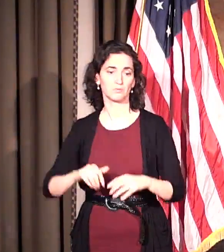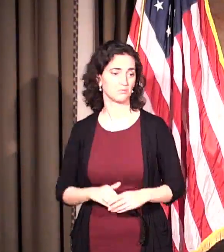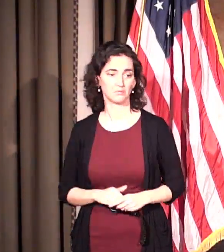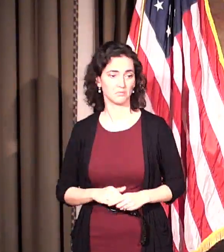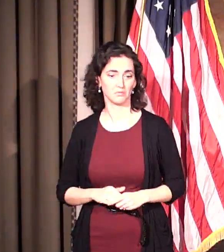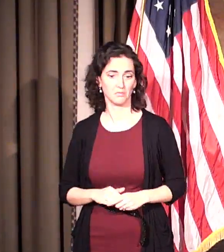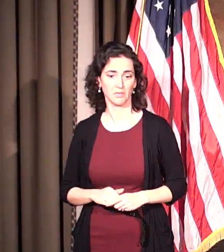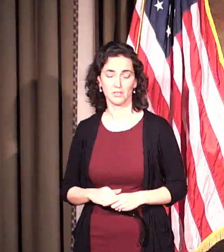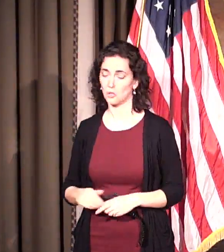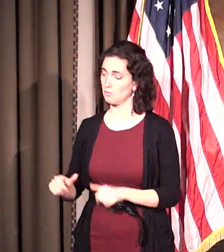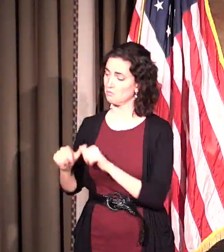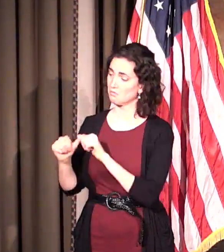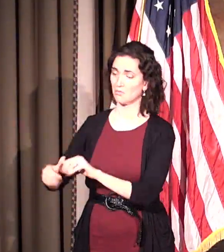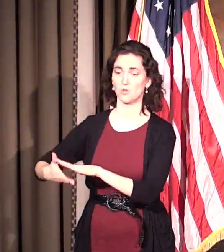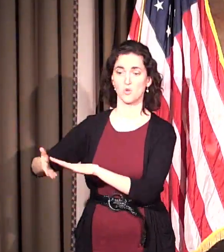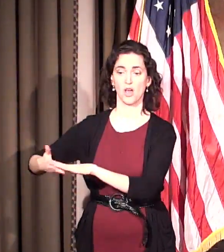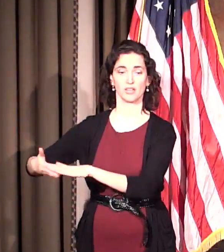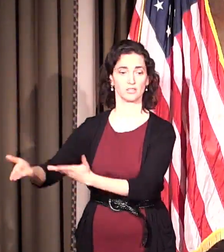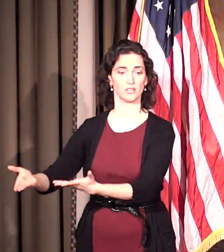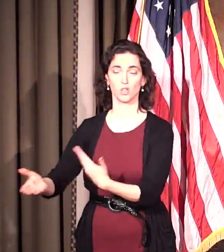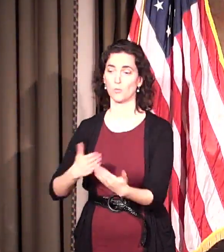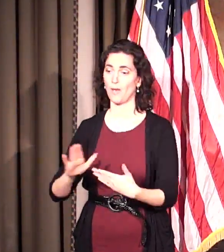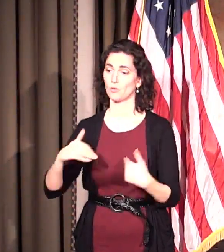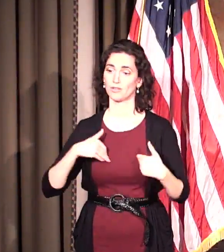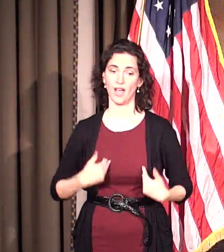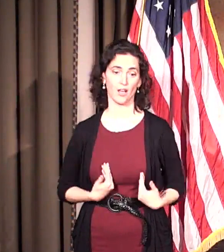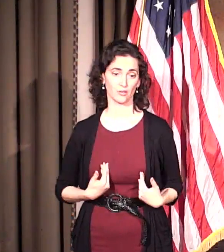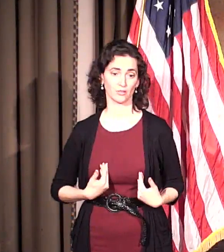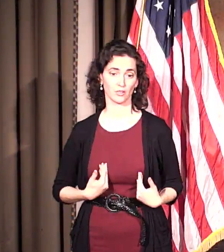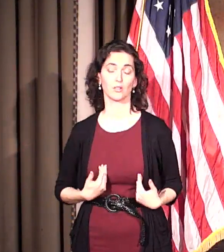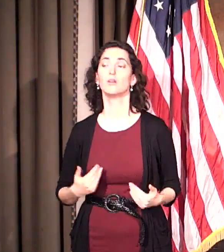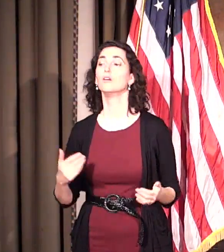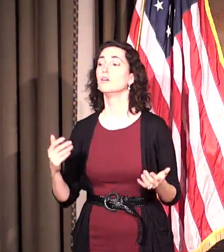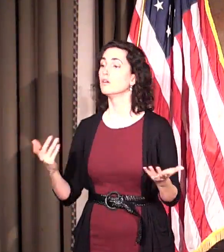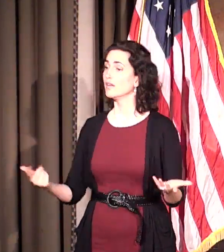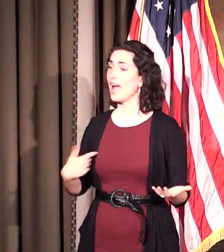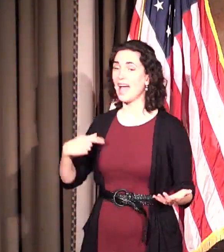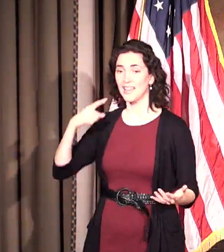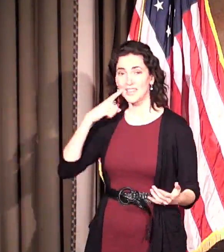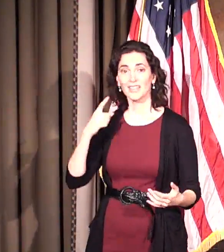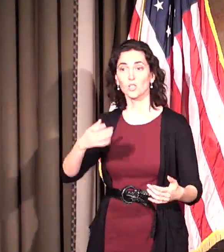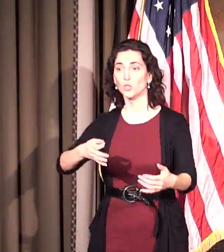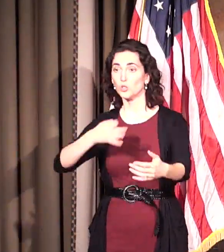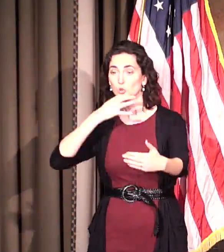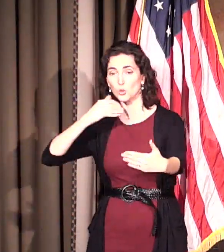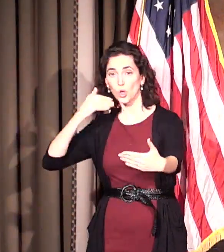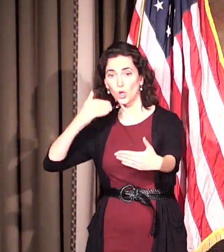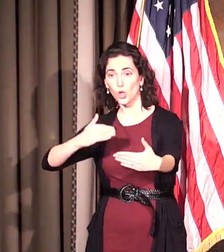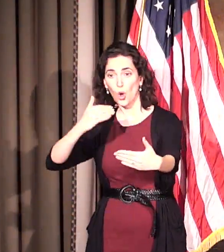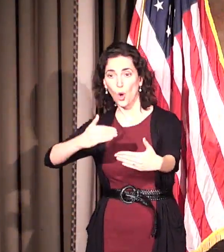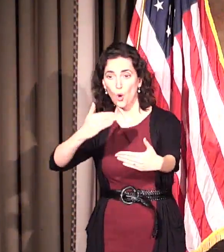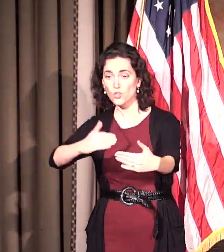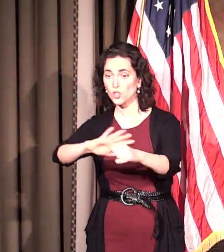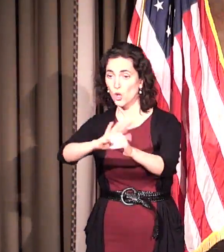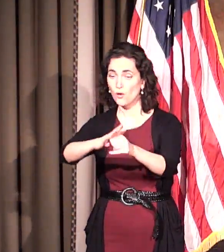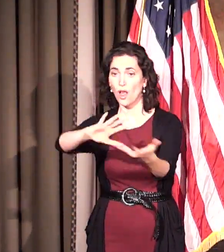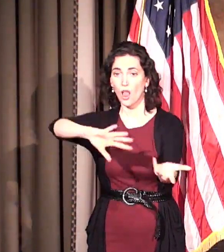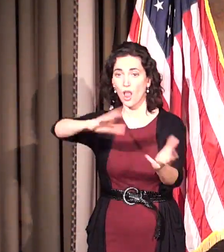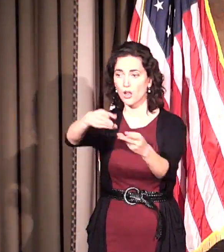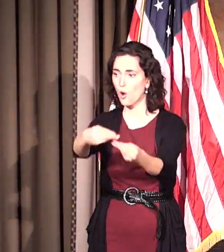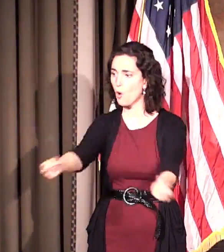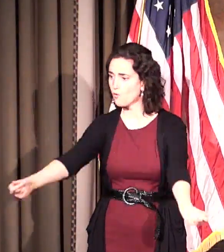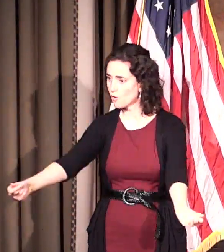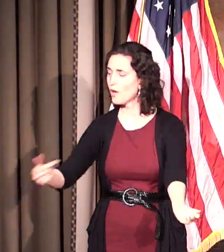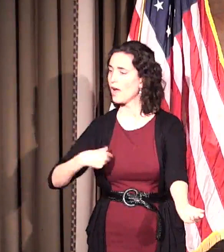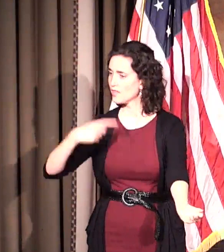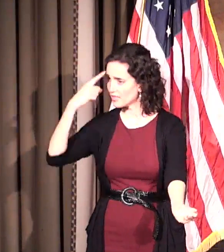to get to where we're closing in on the date, I believe, when we're going to put this pandemic behind us. And more people are going to have